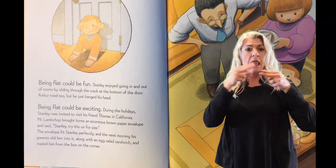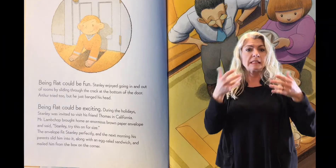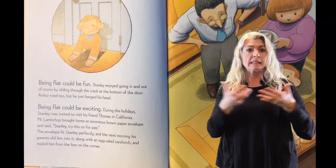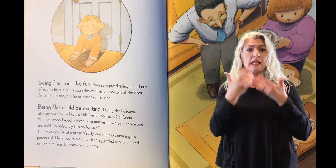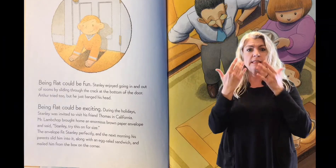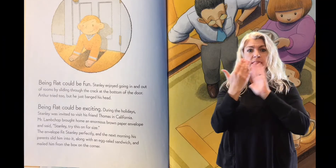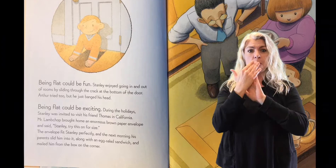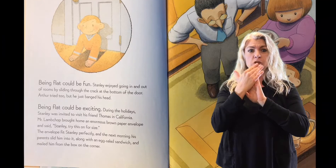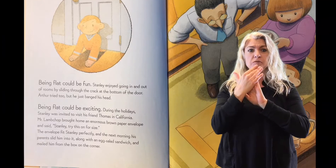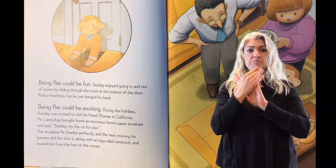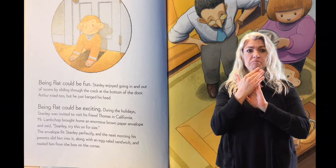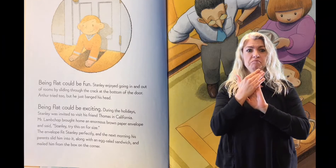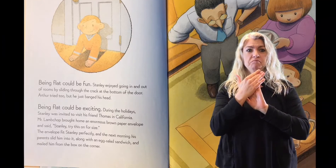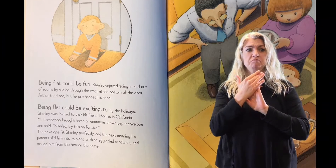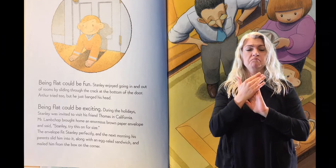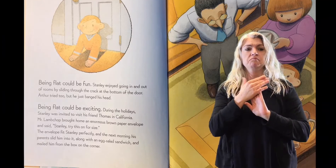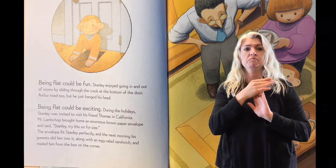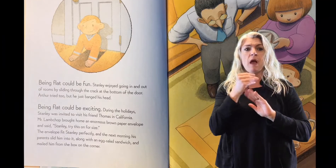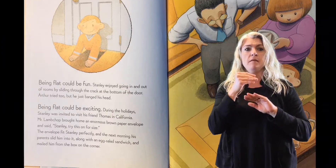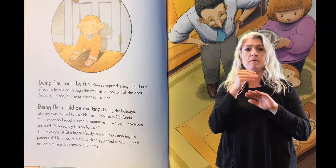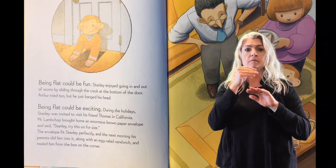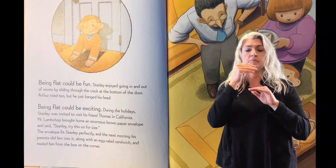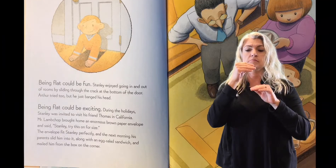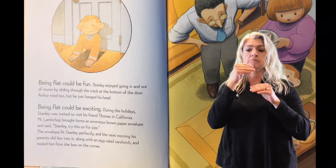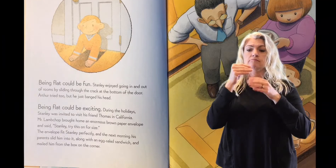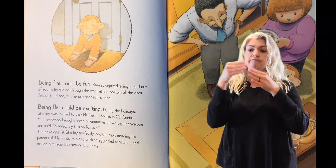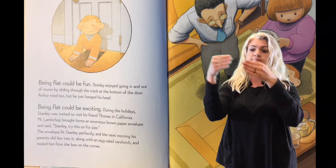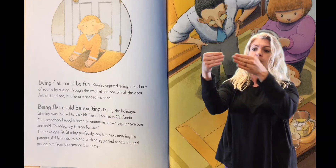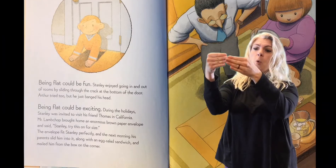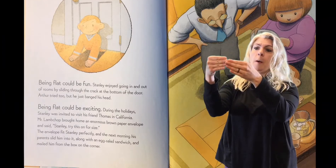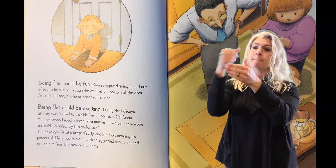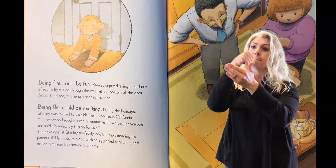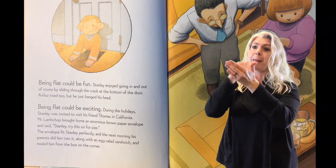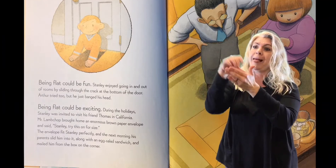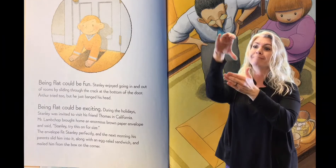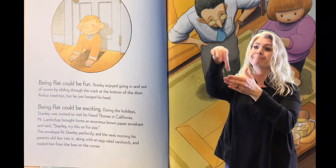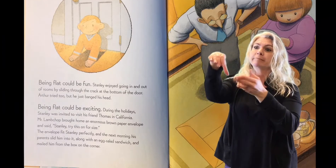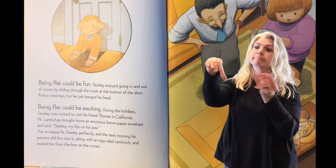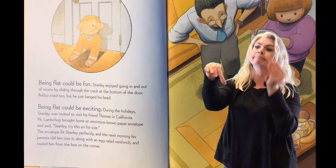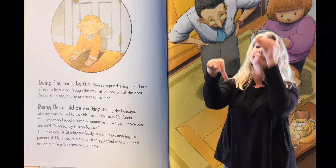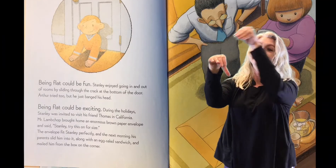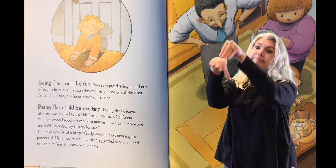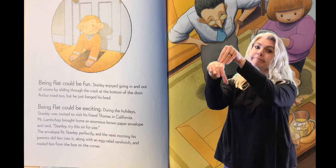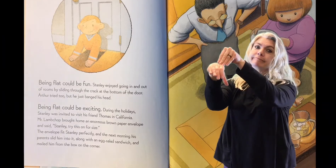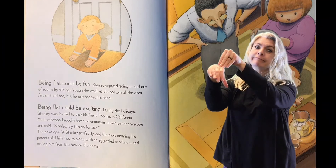egg salad sandwich, and mailed him from the box on the corner.